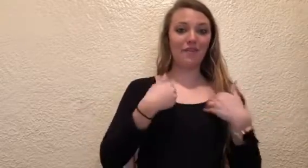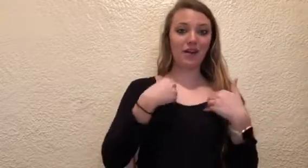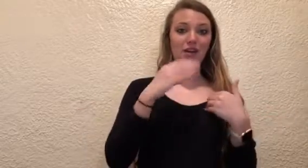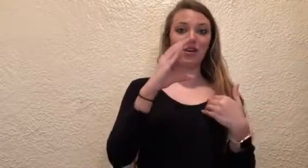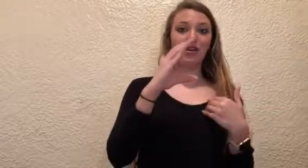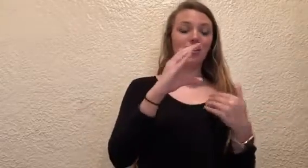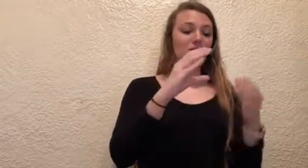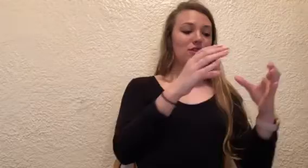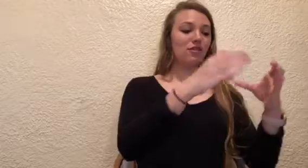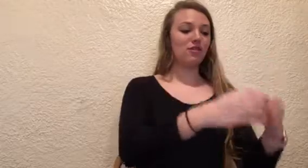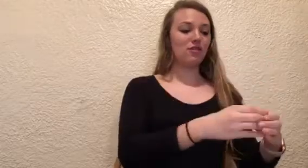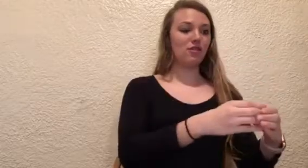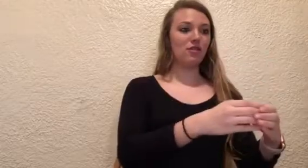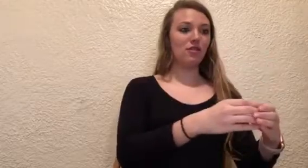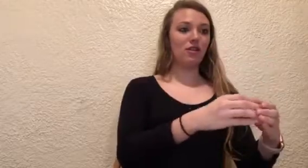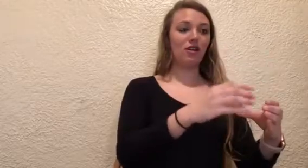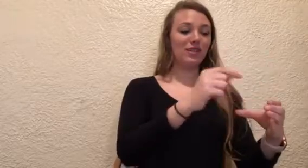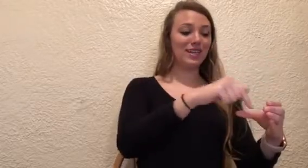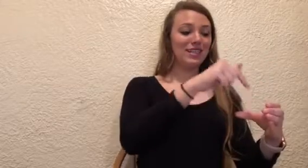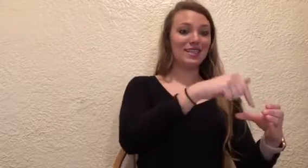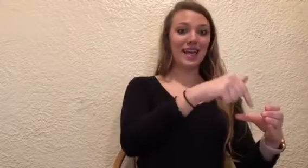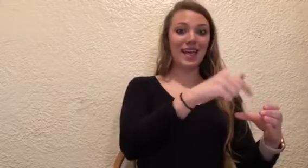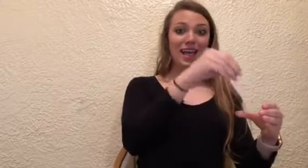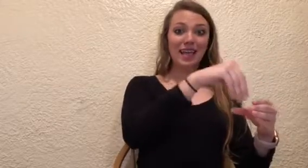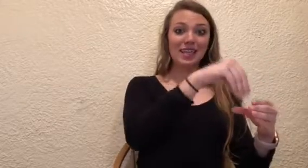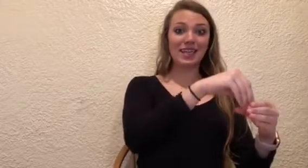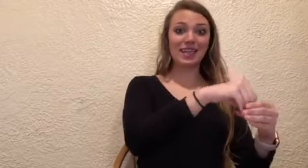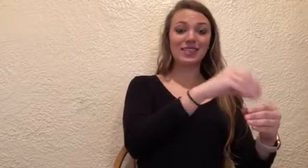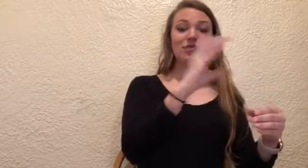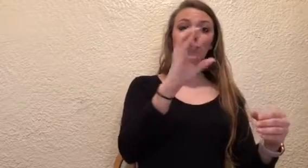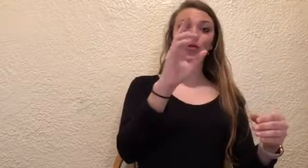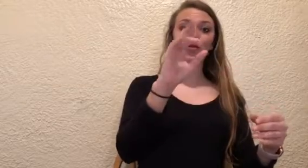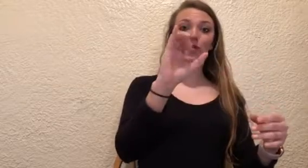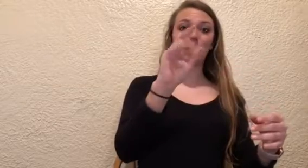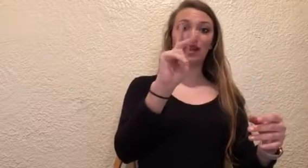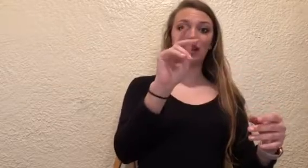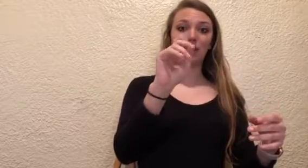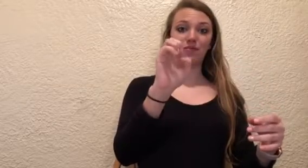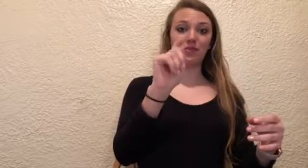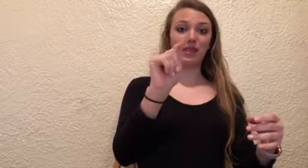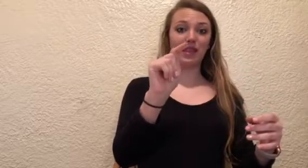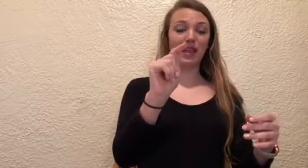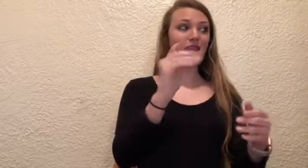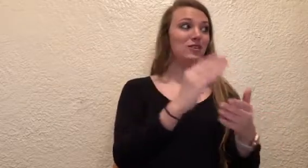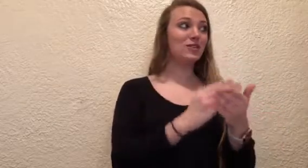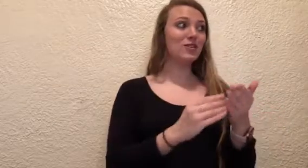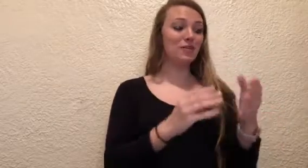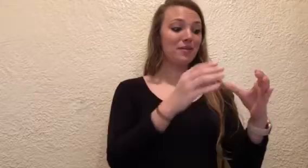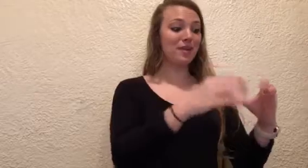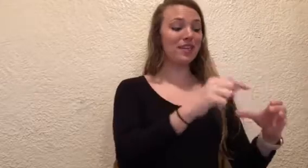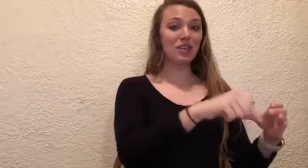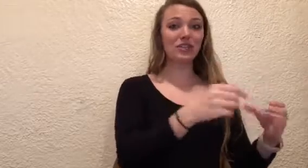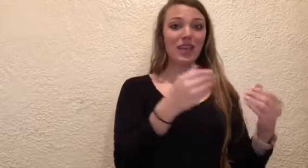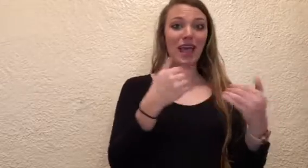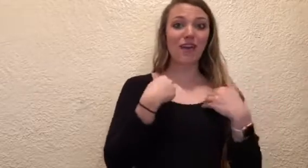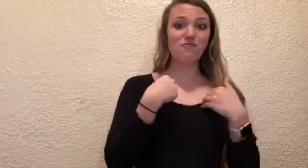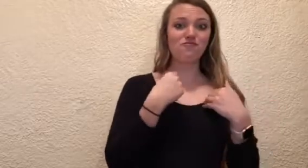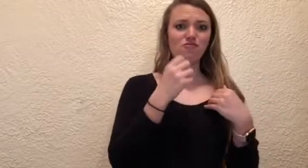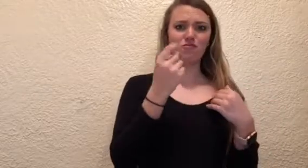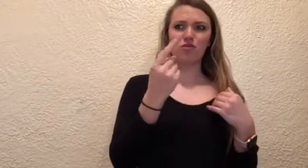the container is a cricket. Now there might be one or two containers with more than one cricket, okay?